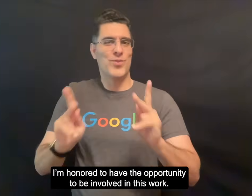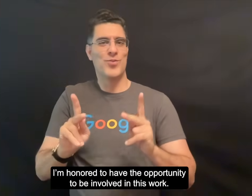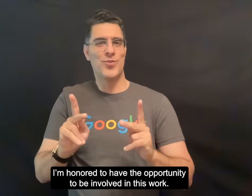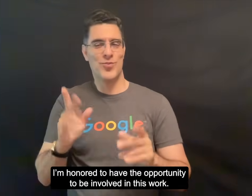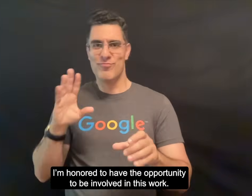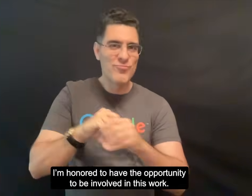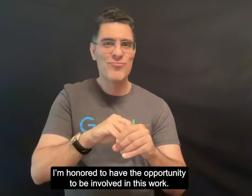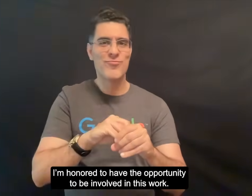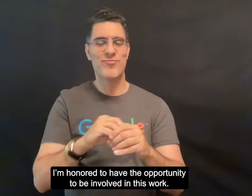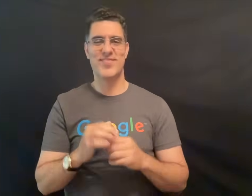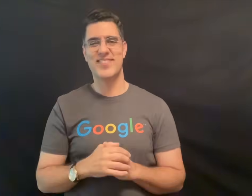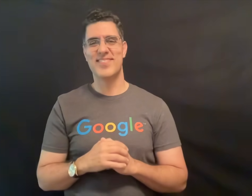opportunity to be involved in this work.